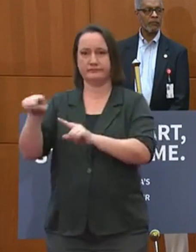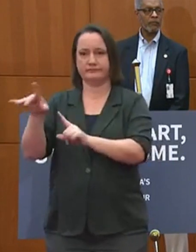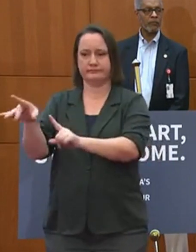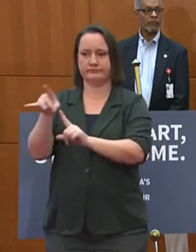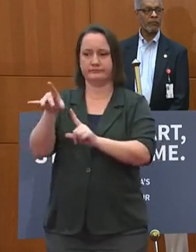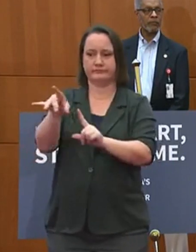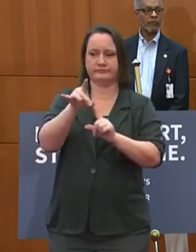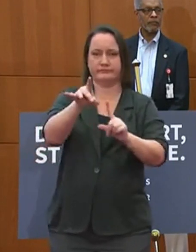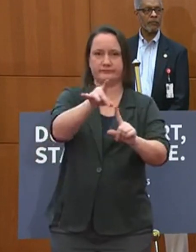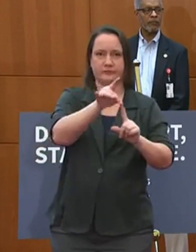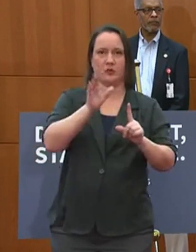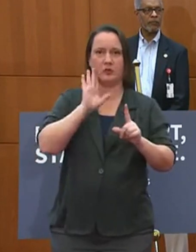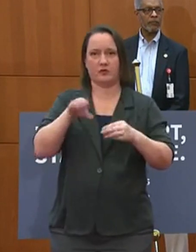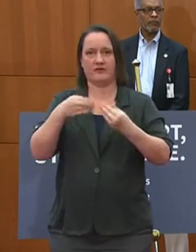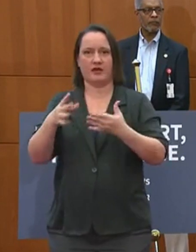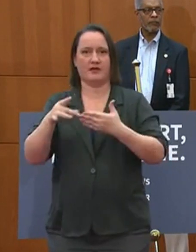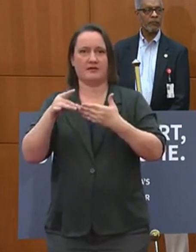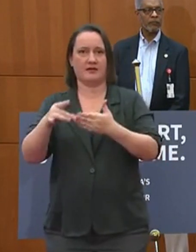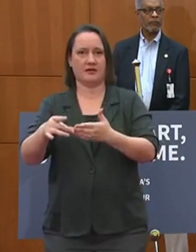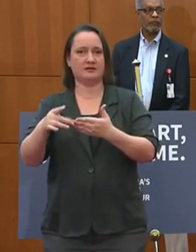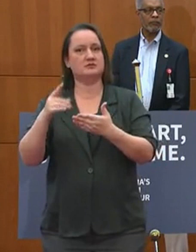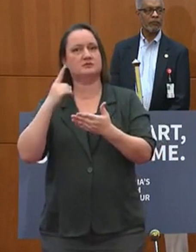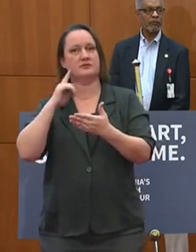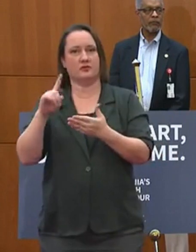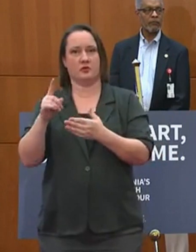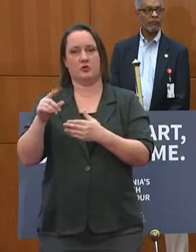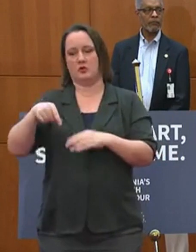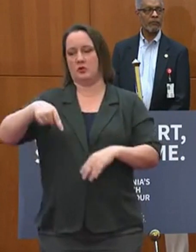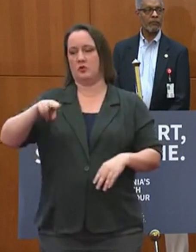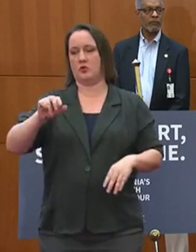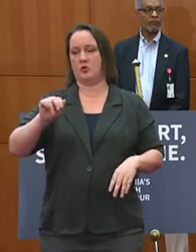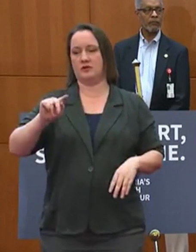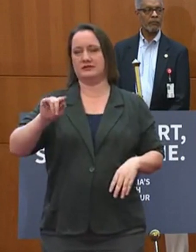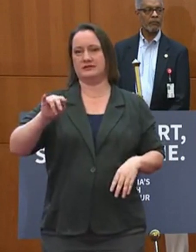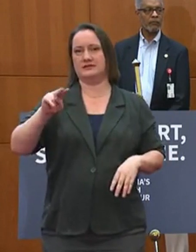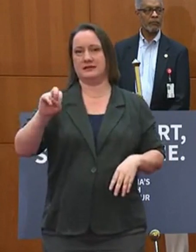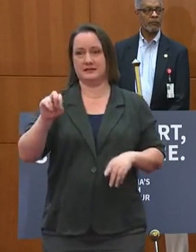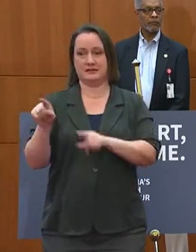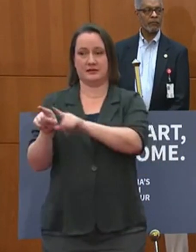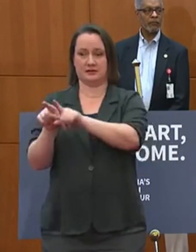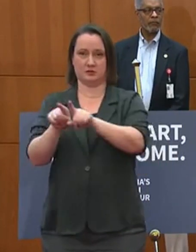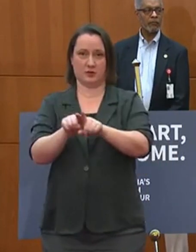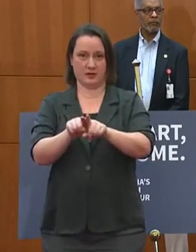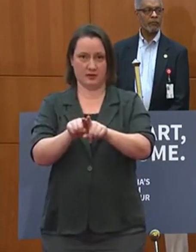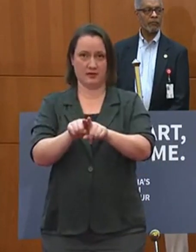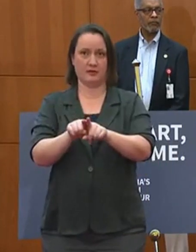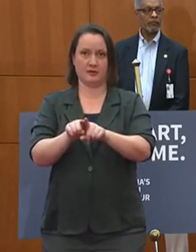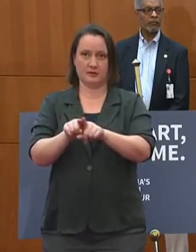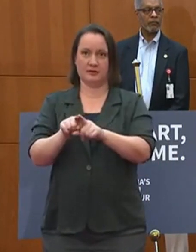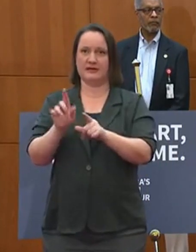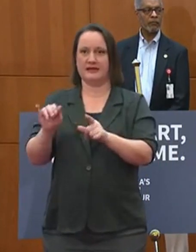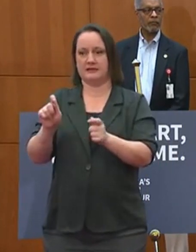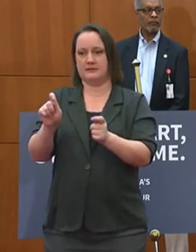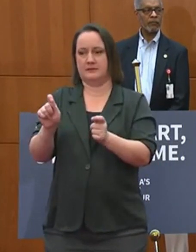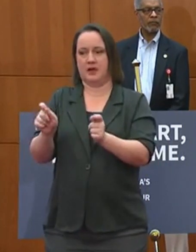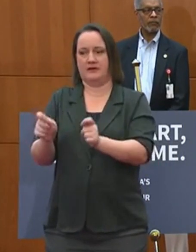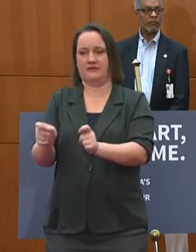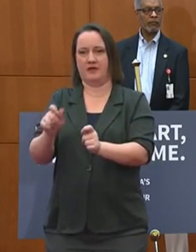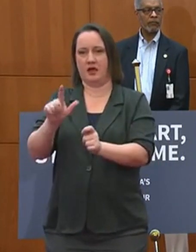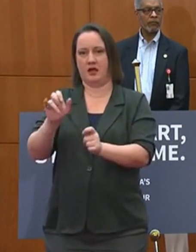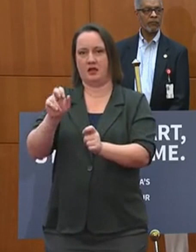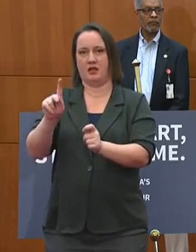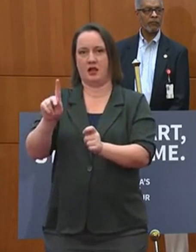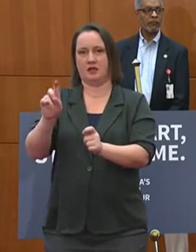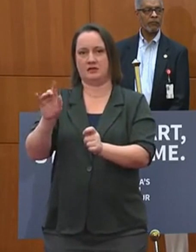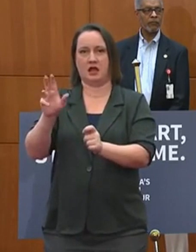and we'll provide them guidance with respect to quarantining as well. So it's modified lockdown at the two